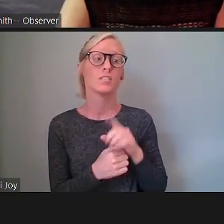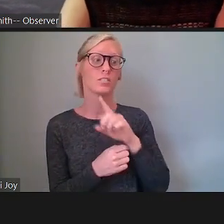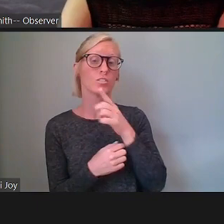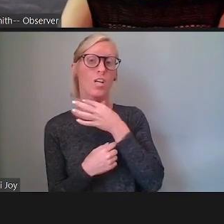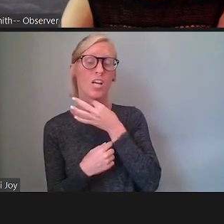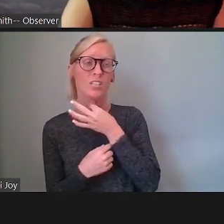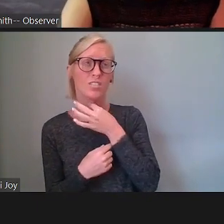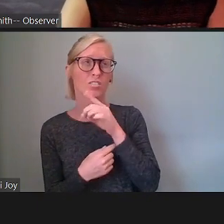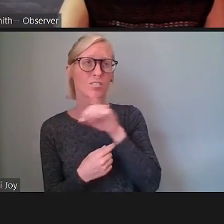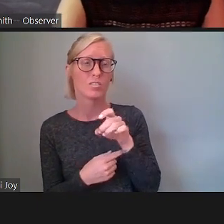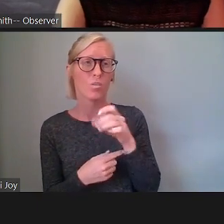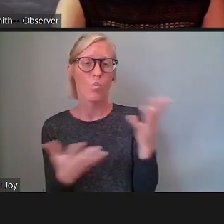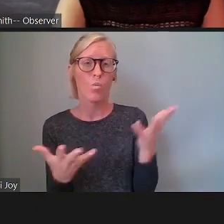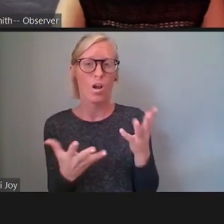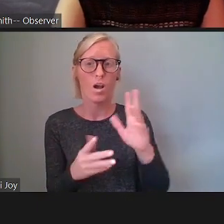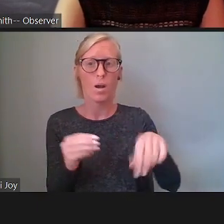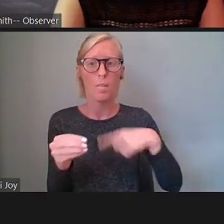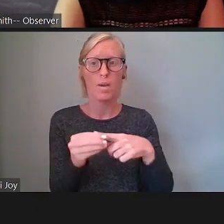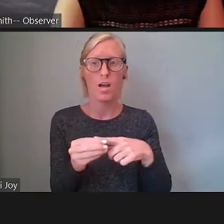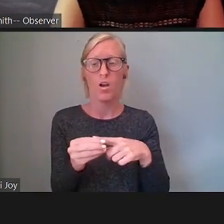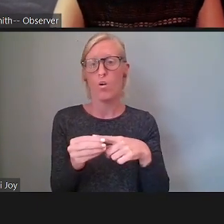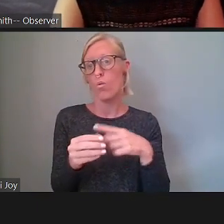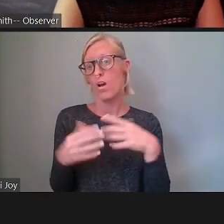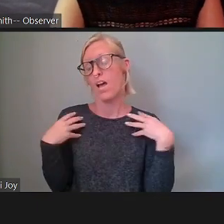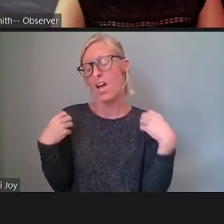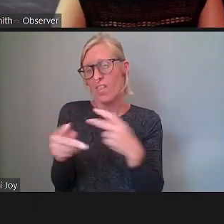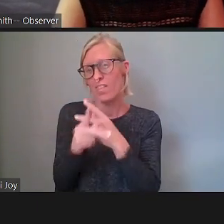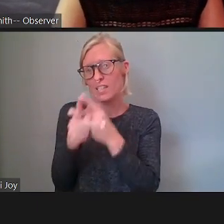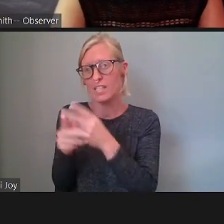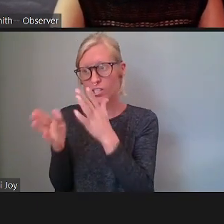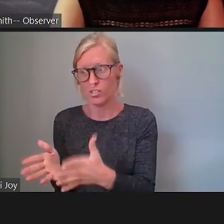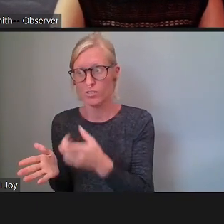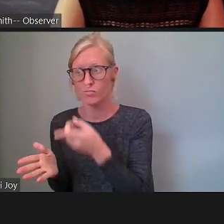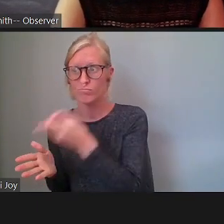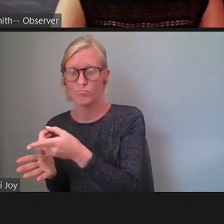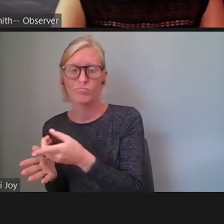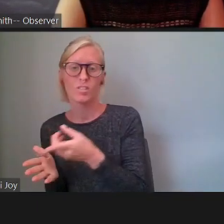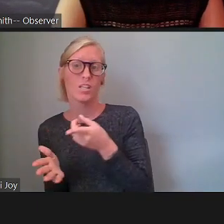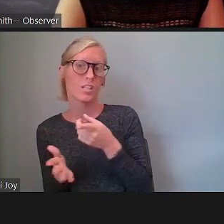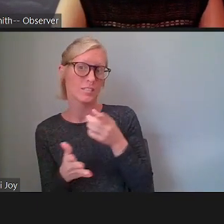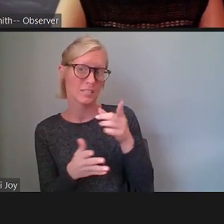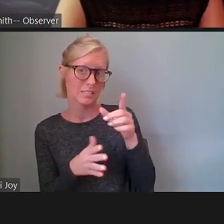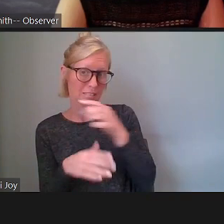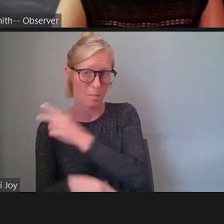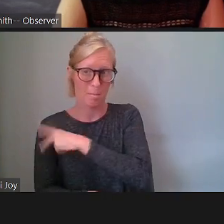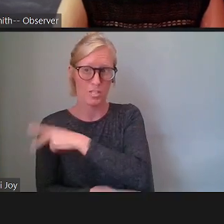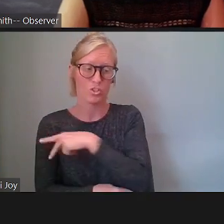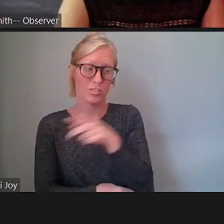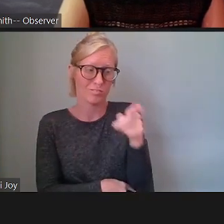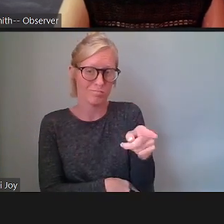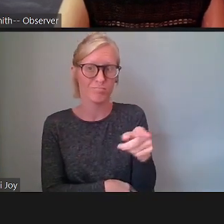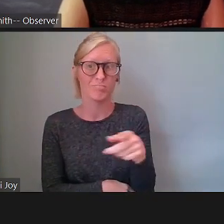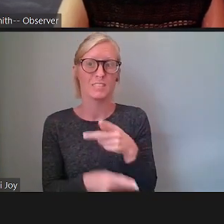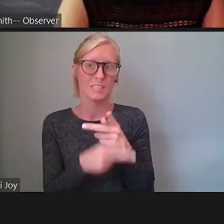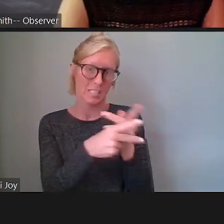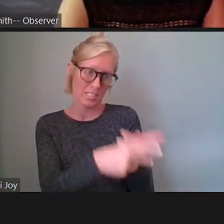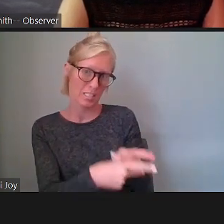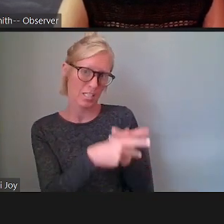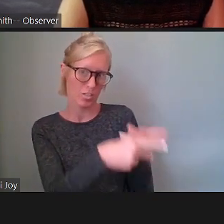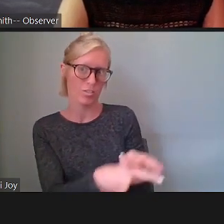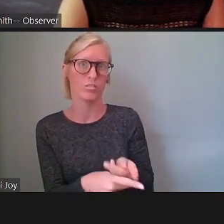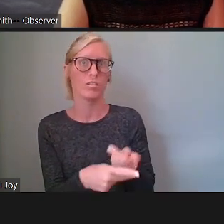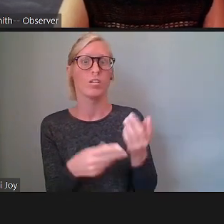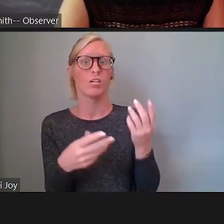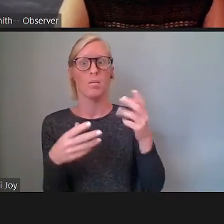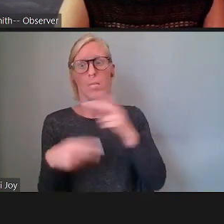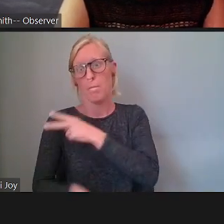about healthcare providers who are taking patients with COVID-19? I mean, with the number of